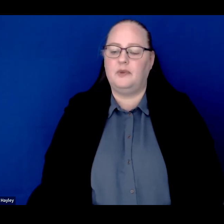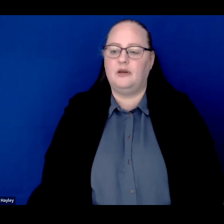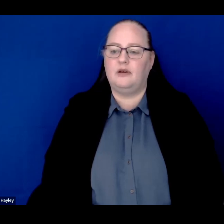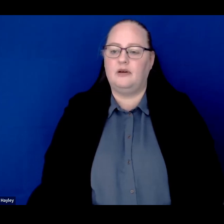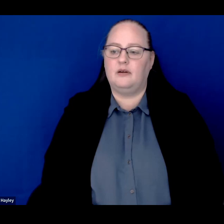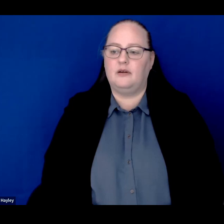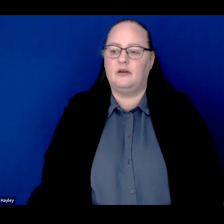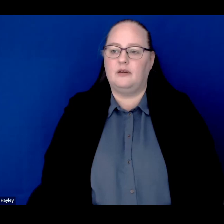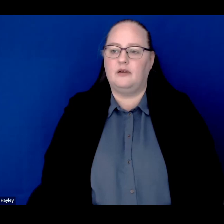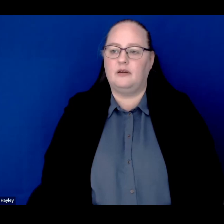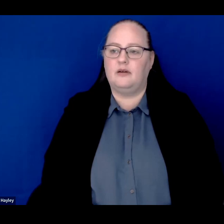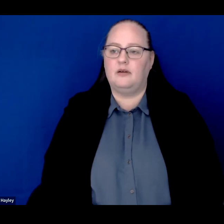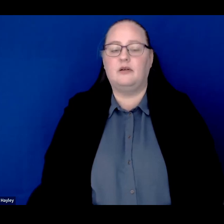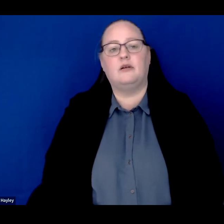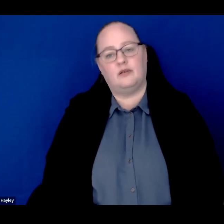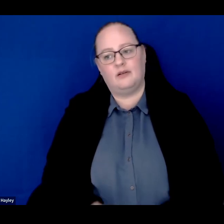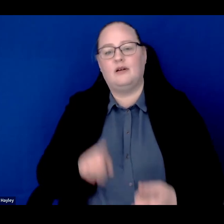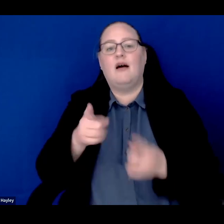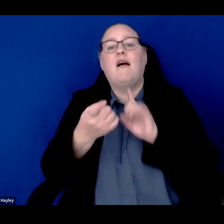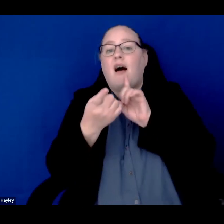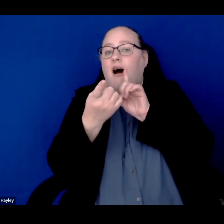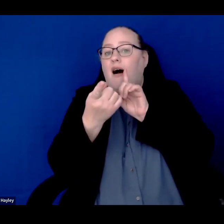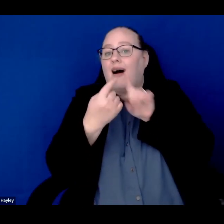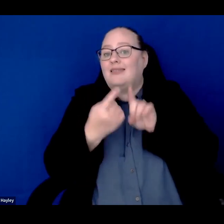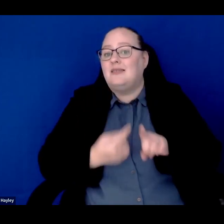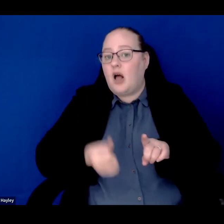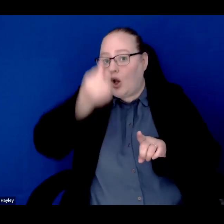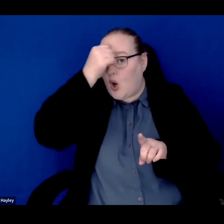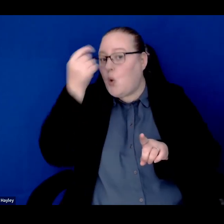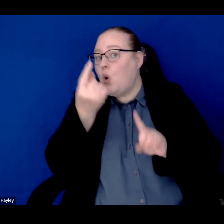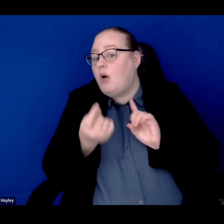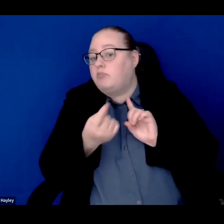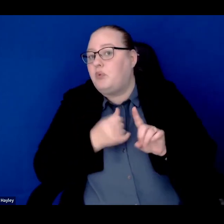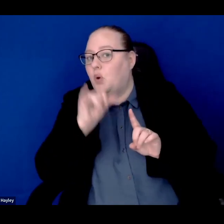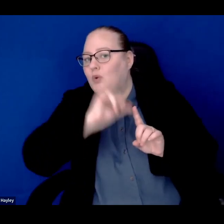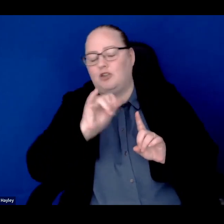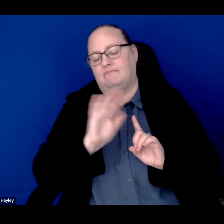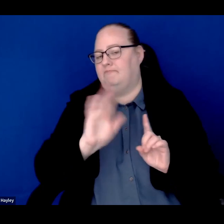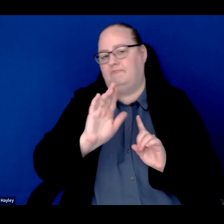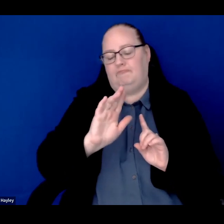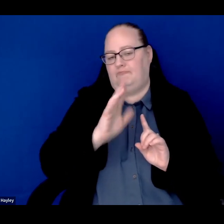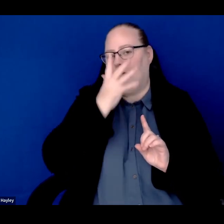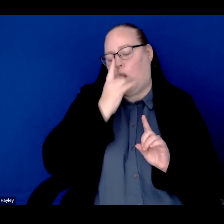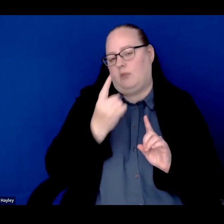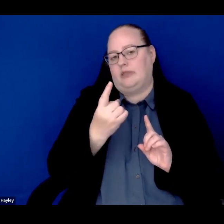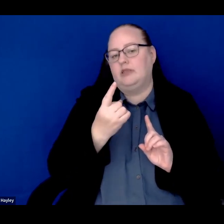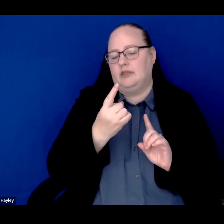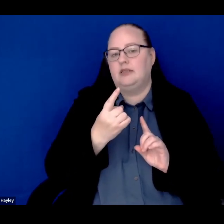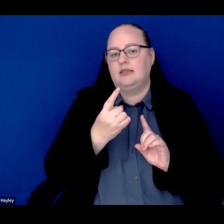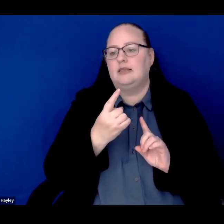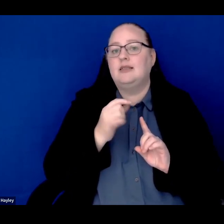And just to state, this is, of course, anonymous and not a representative sample at all. You will not be held to this